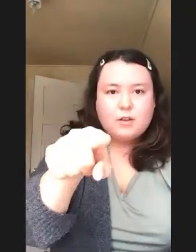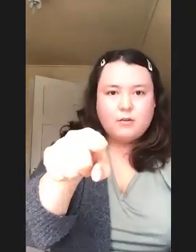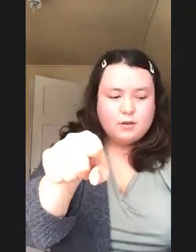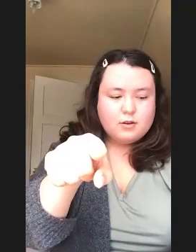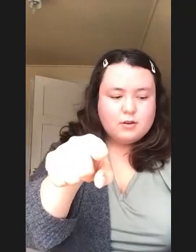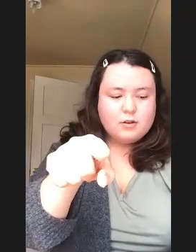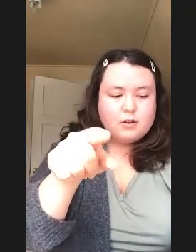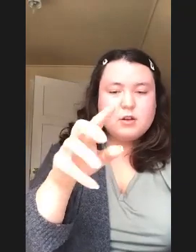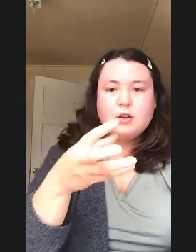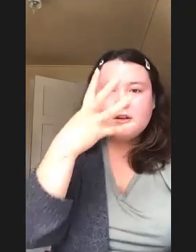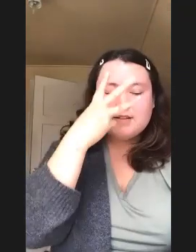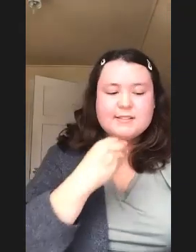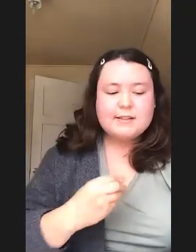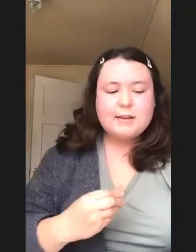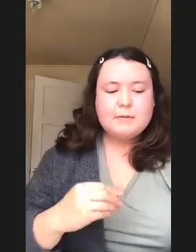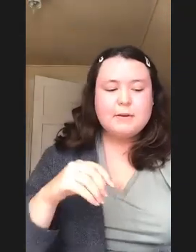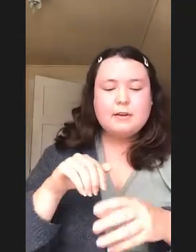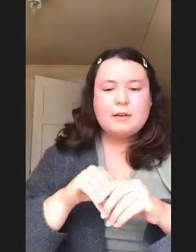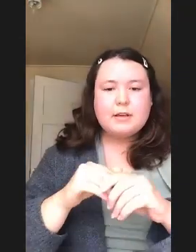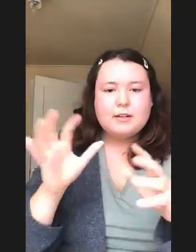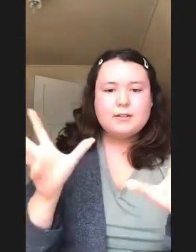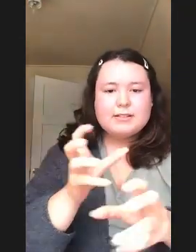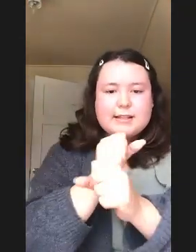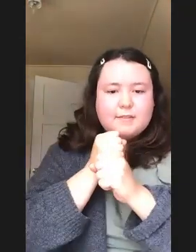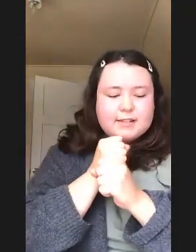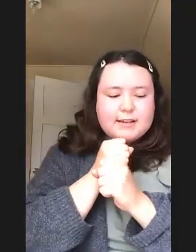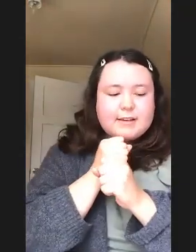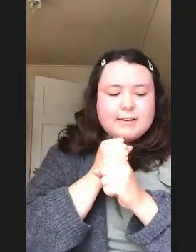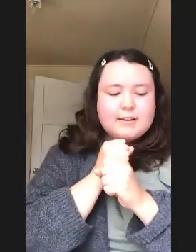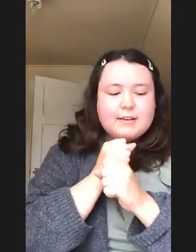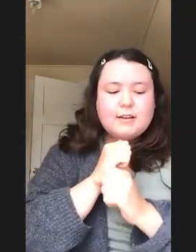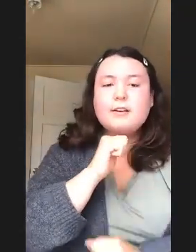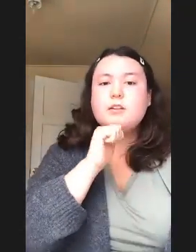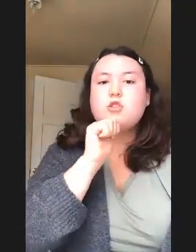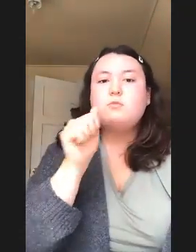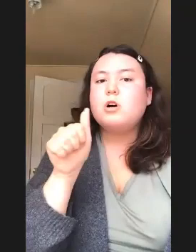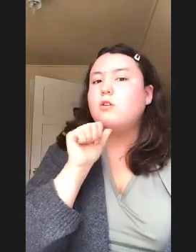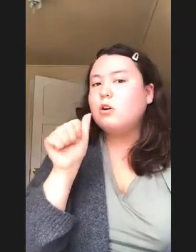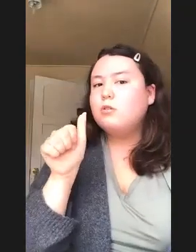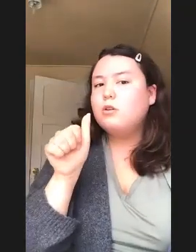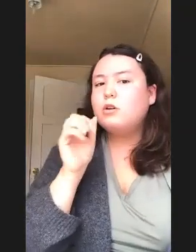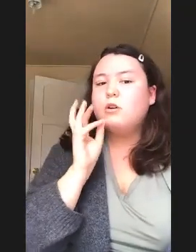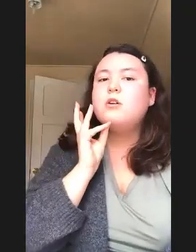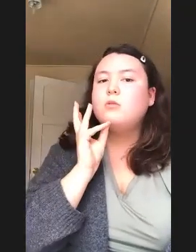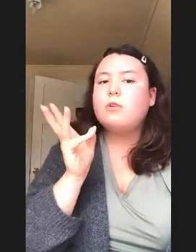you. Sleep in safety. Tomorrow